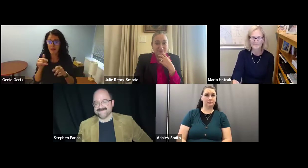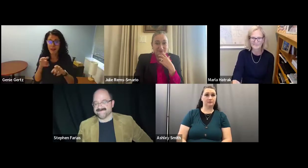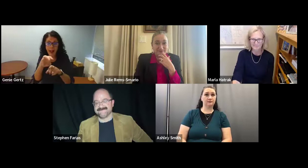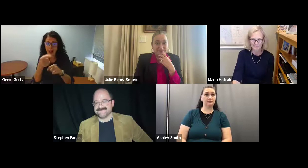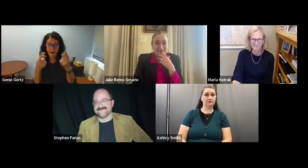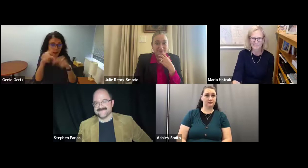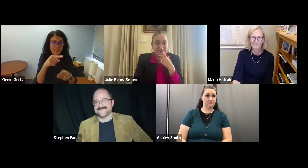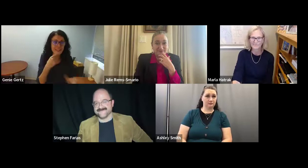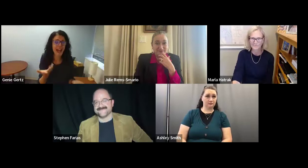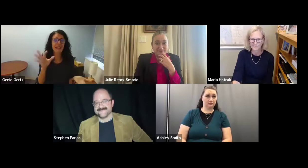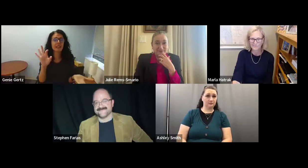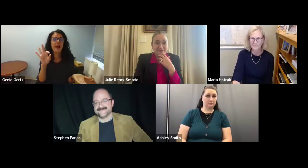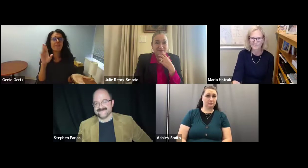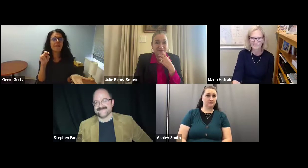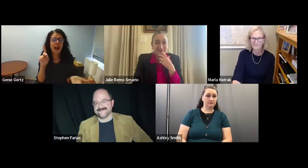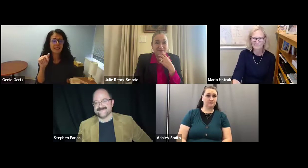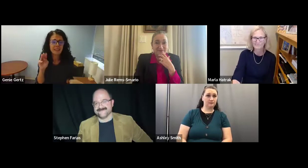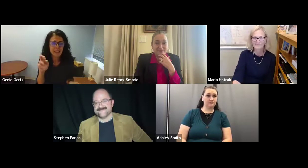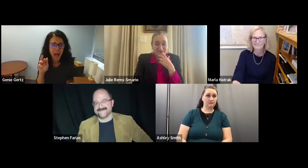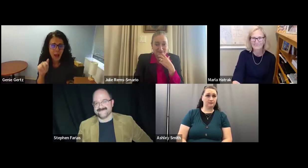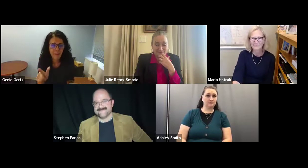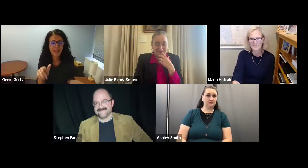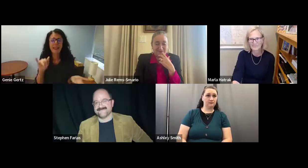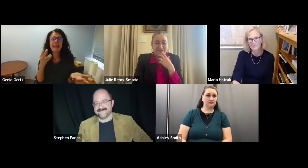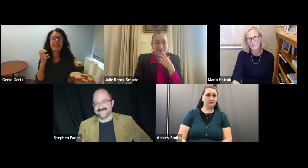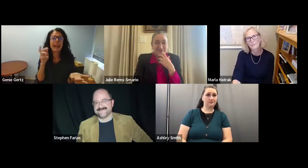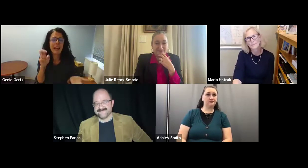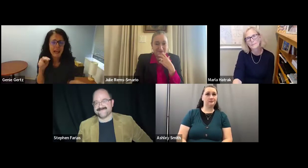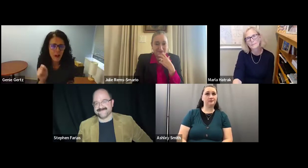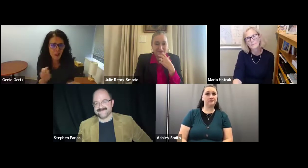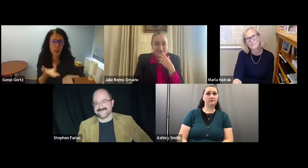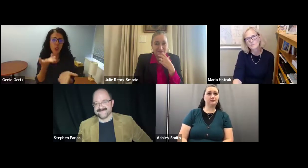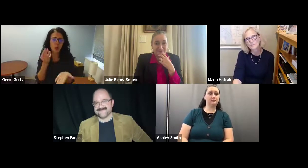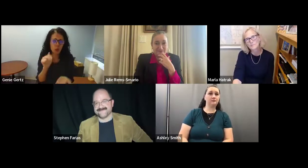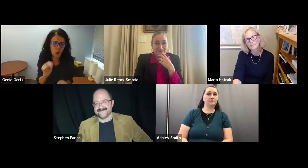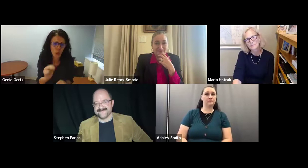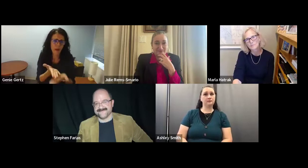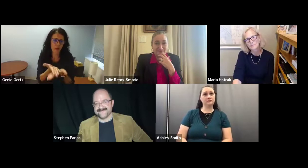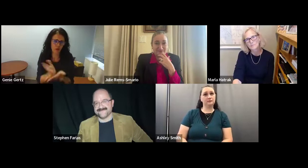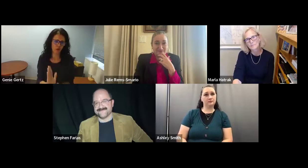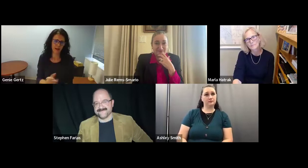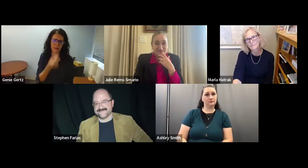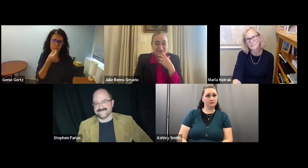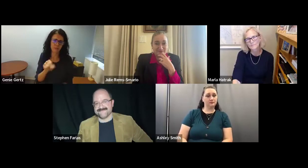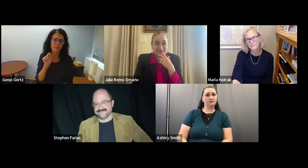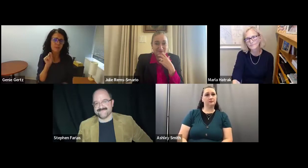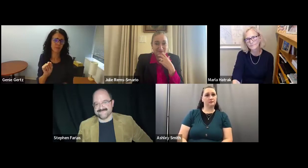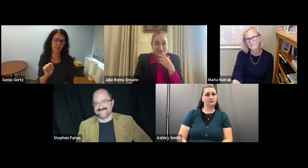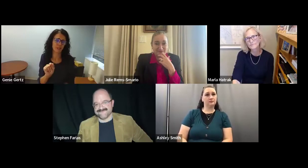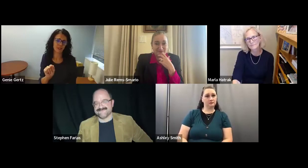but deaf children can't. That's like just fundamentally inherent human right